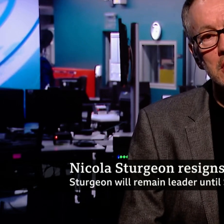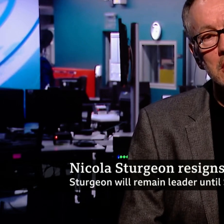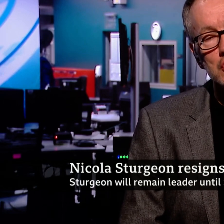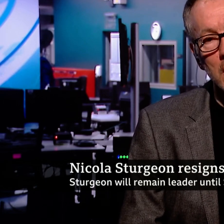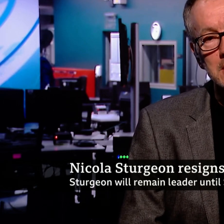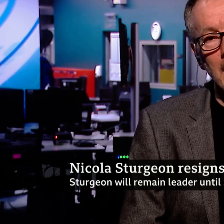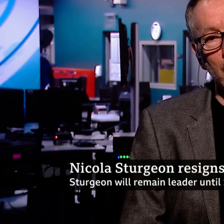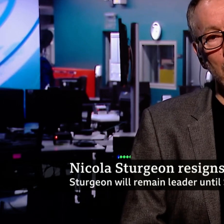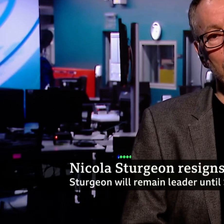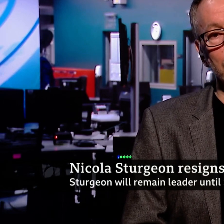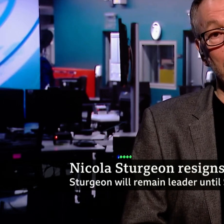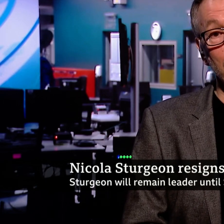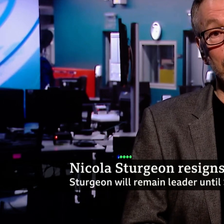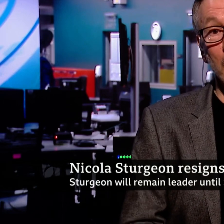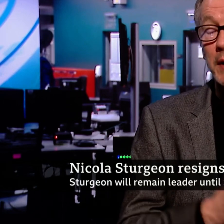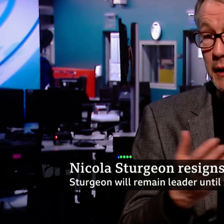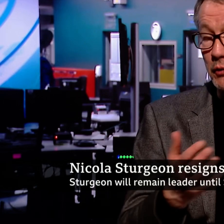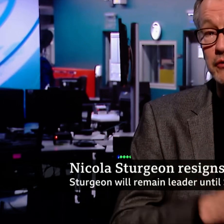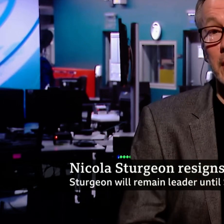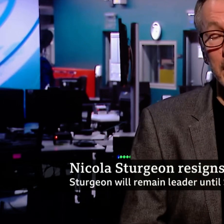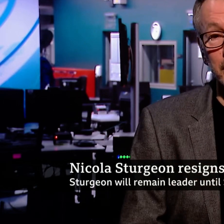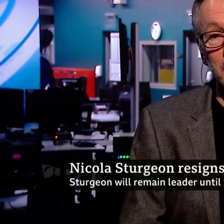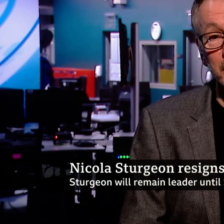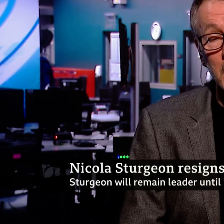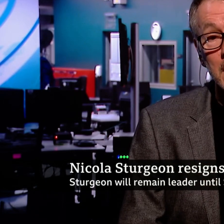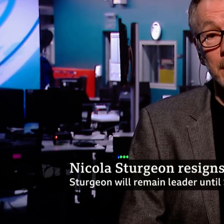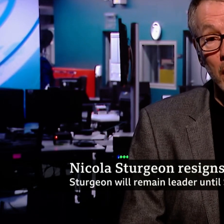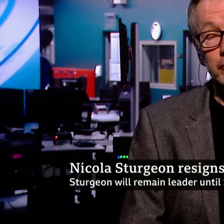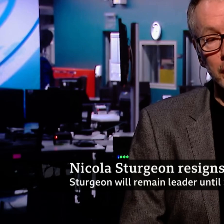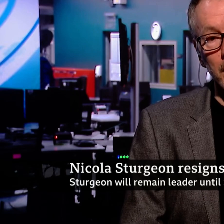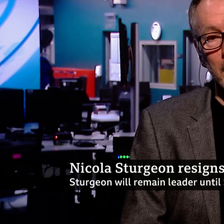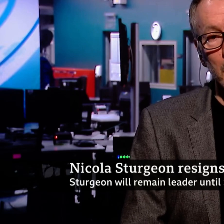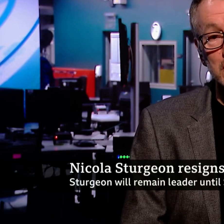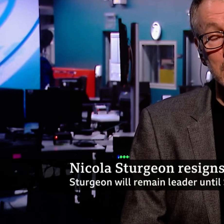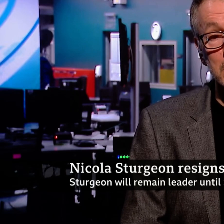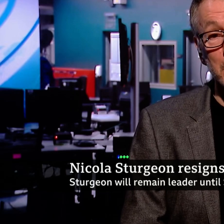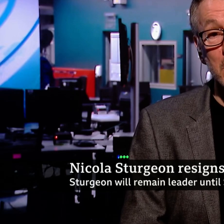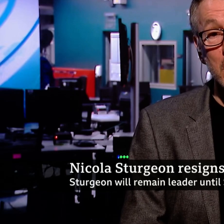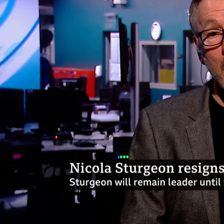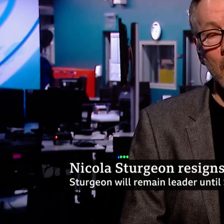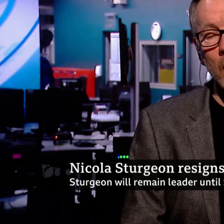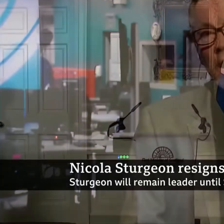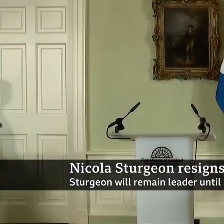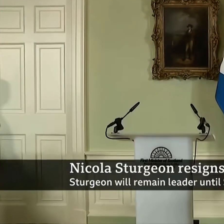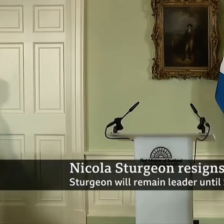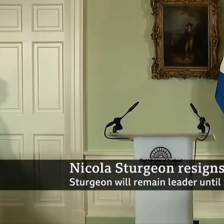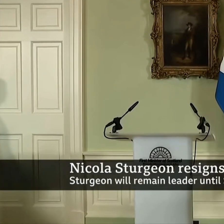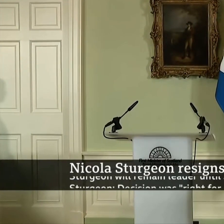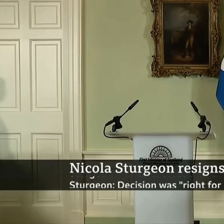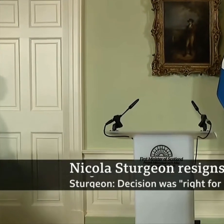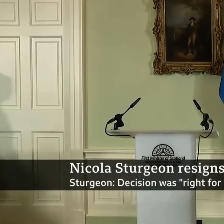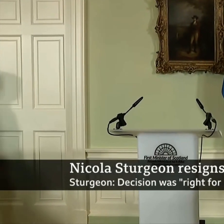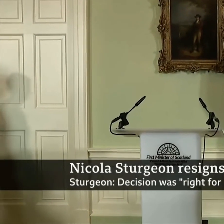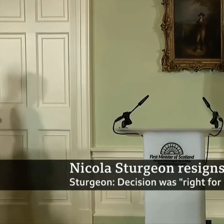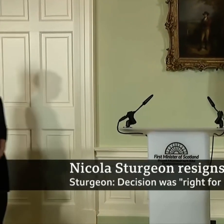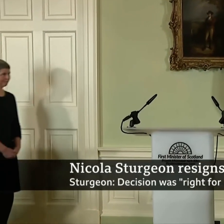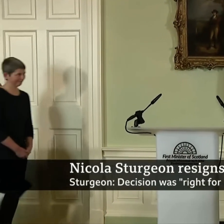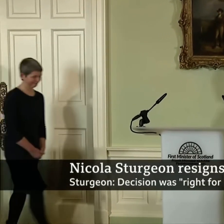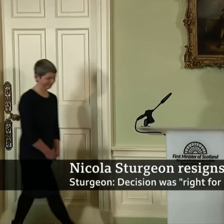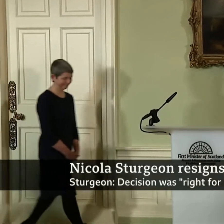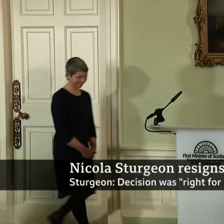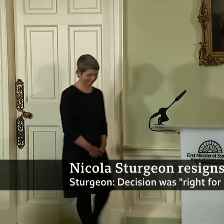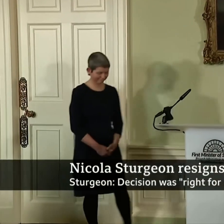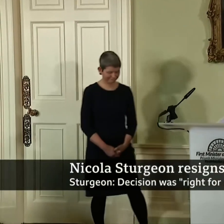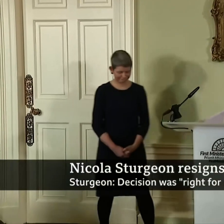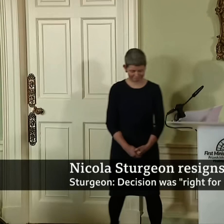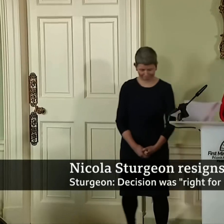should try to carry on in the long term, and increasingly it seems the answer to that question has been no. And the way she explained it was, she